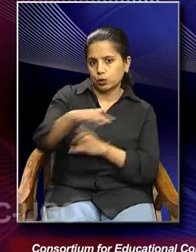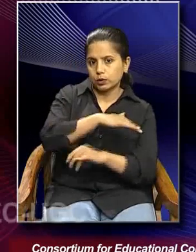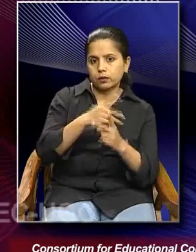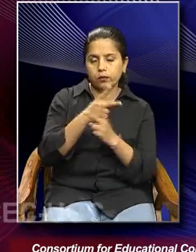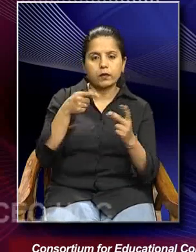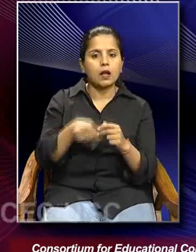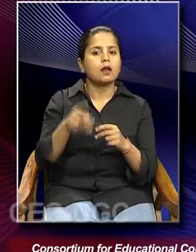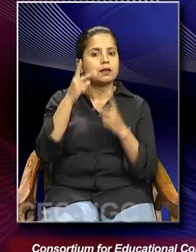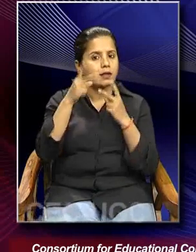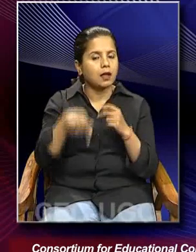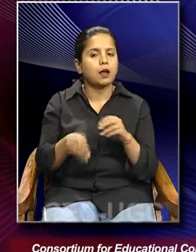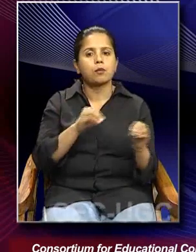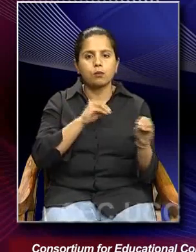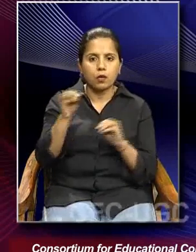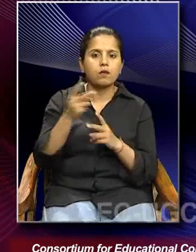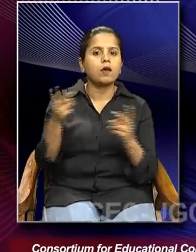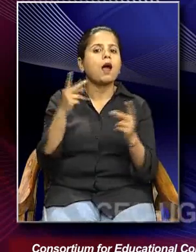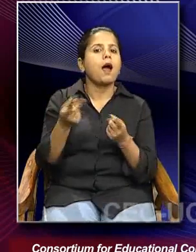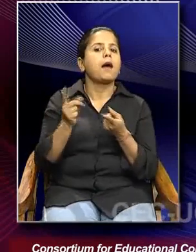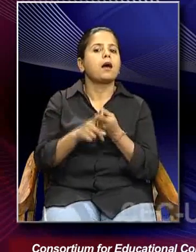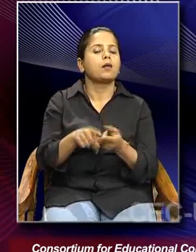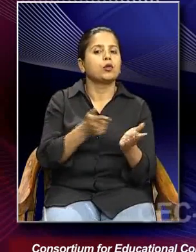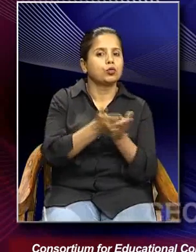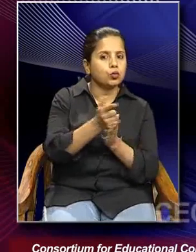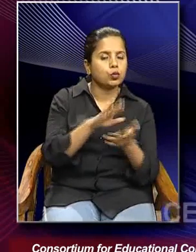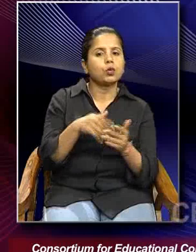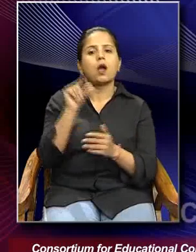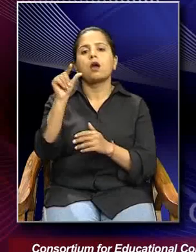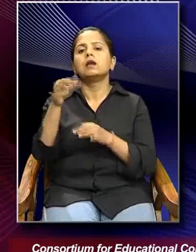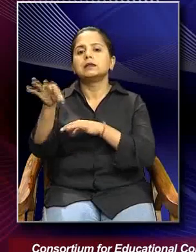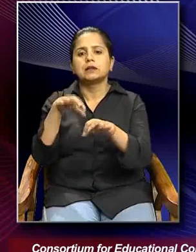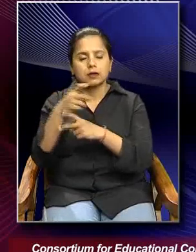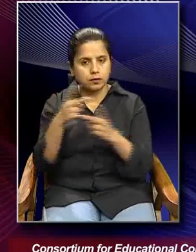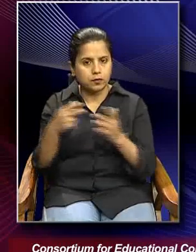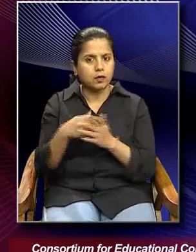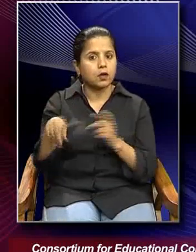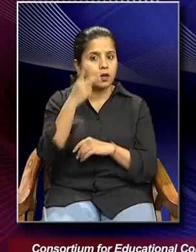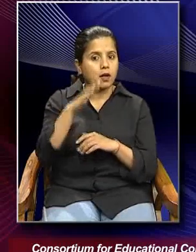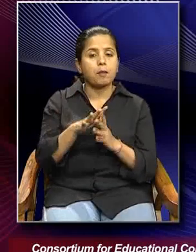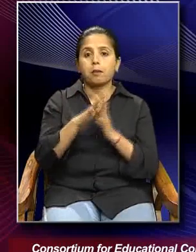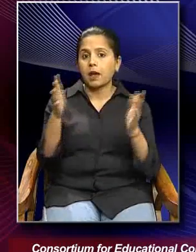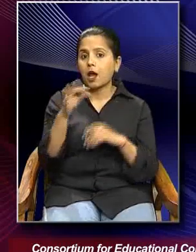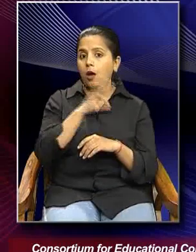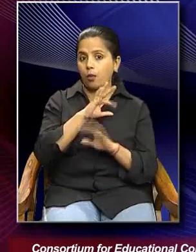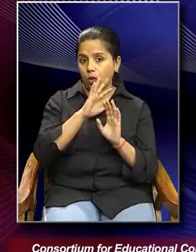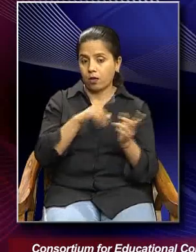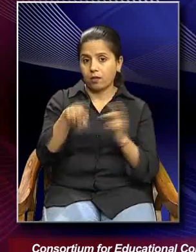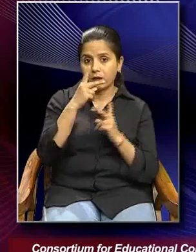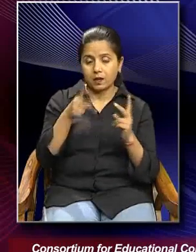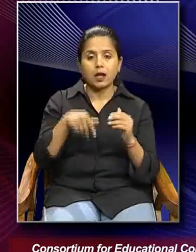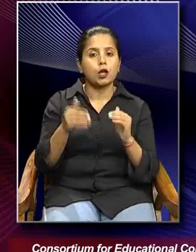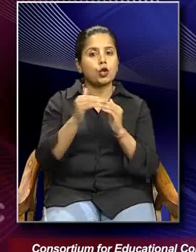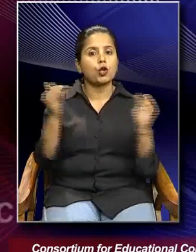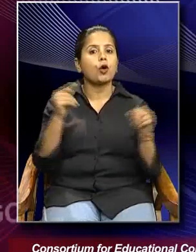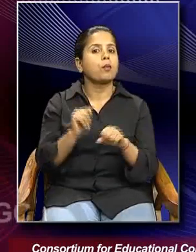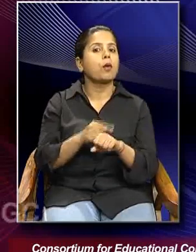go through these migration transitions, so from rural to urban areas, until you have greater opportunity or equal opportunity in